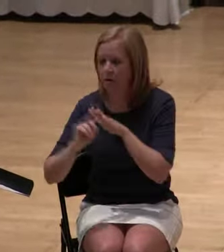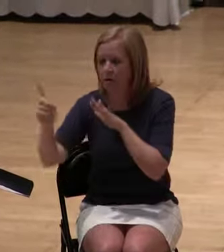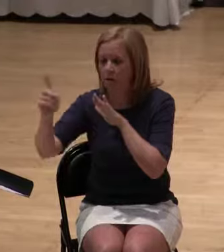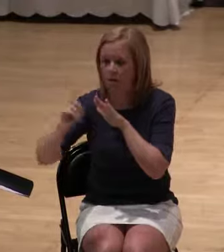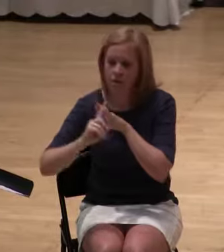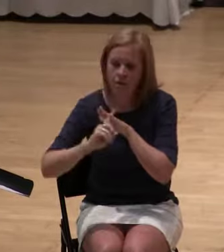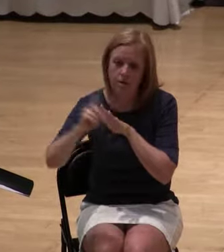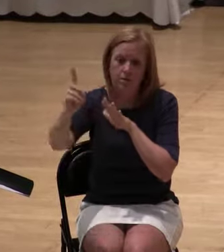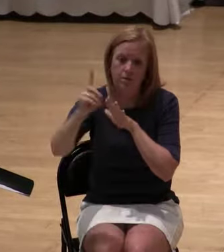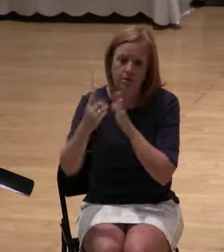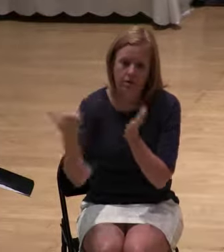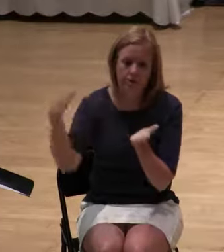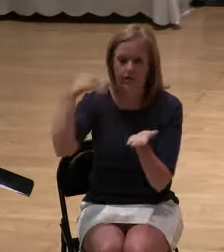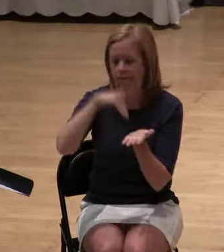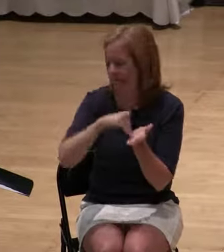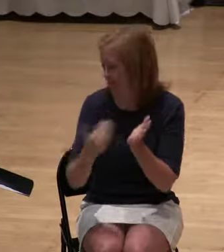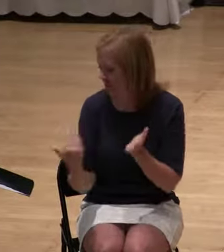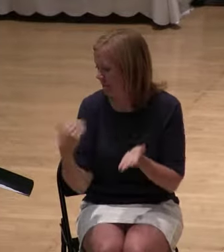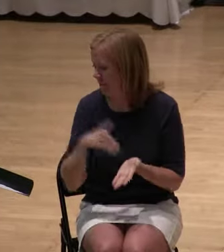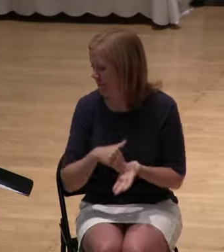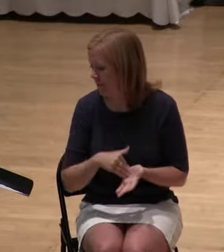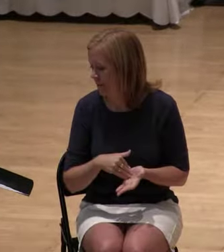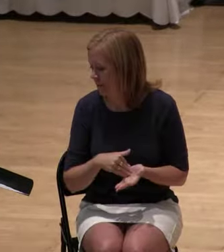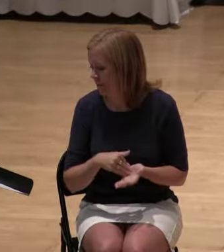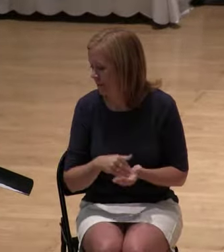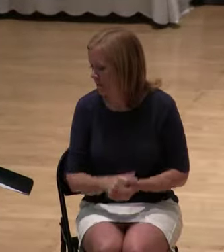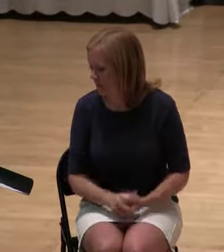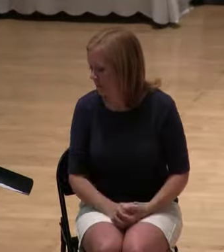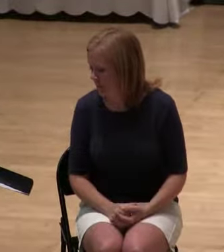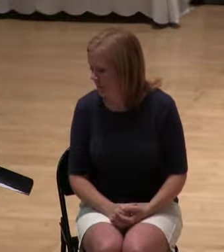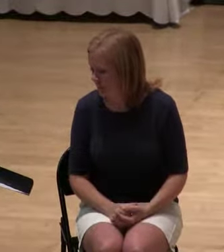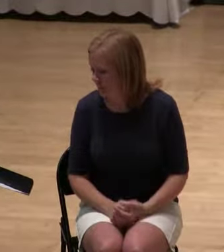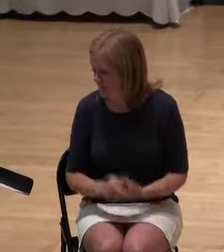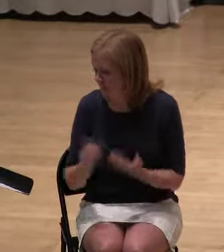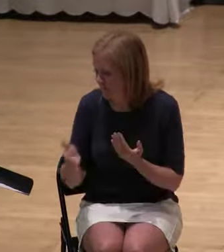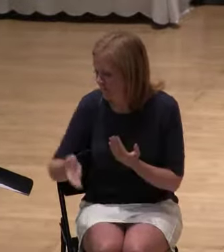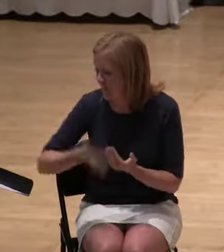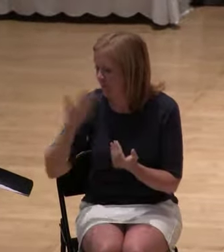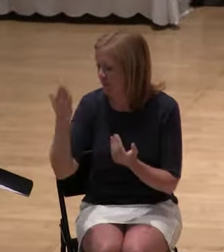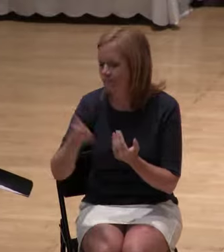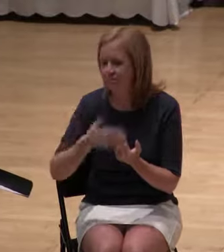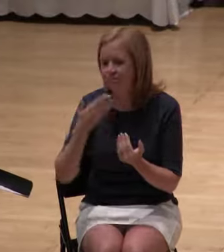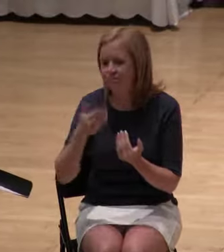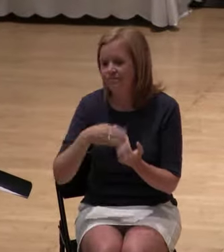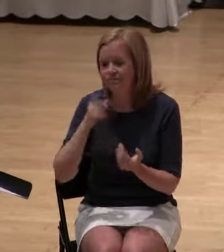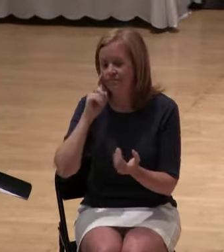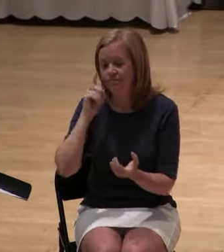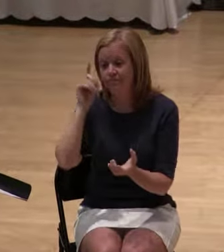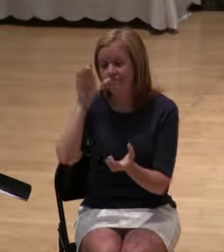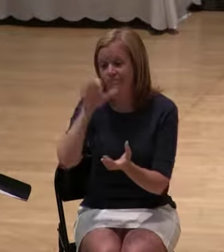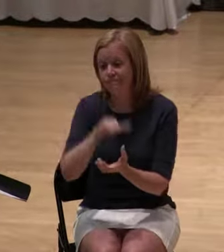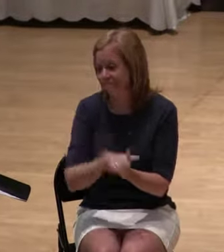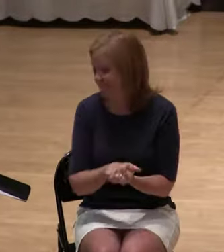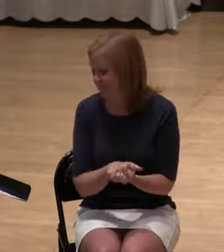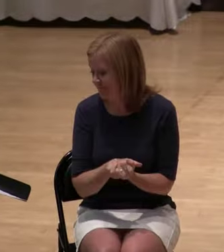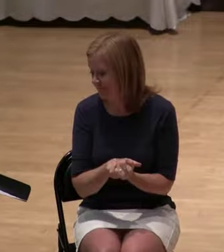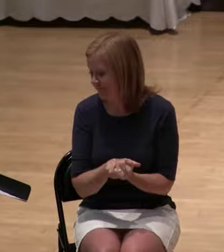difference. Oh, escaping one more time. It's easier